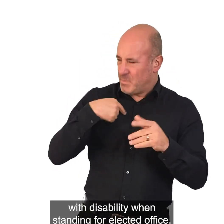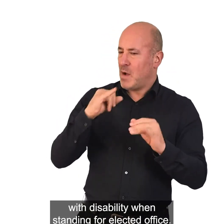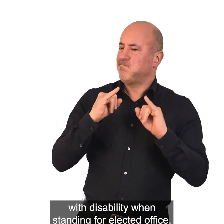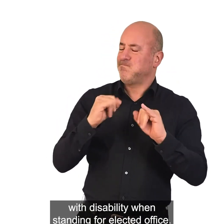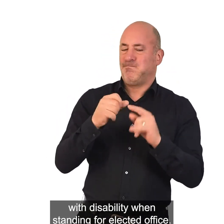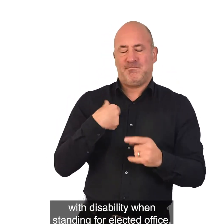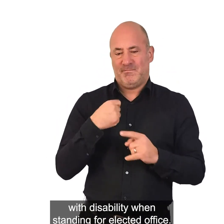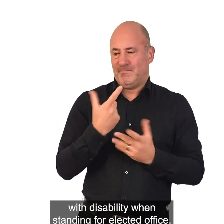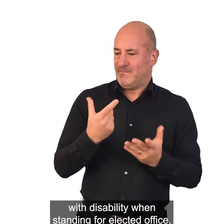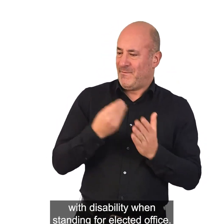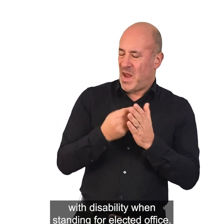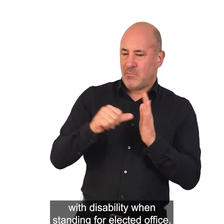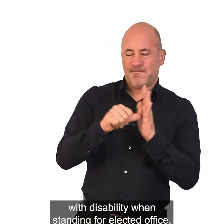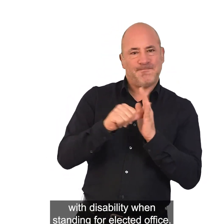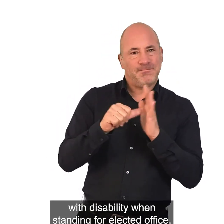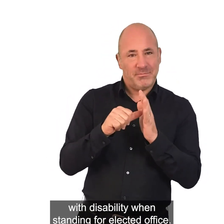standing for elected office.